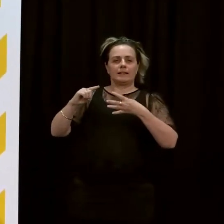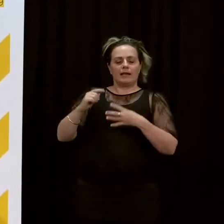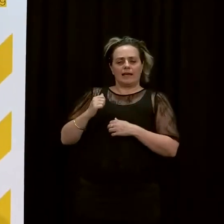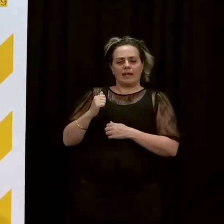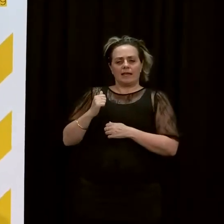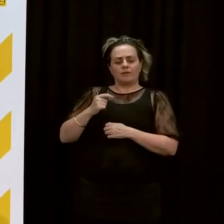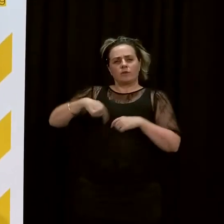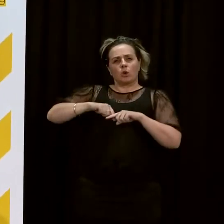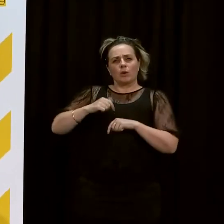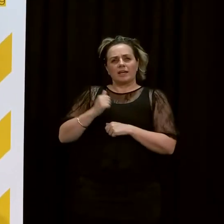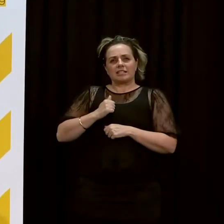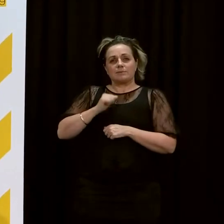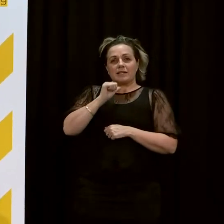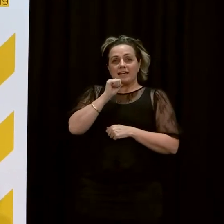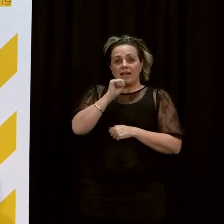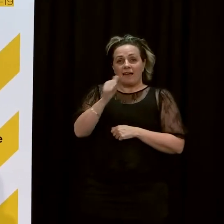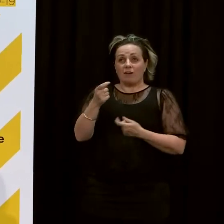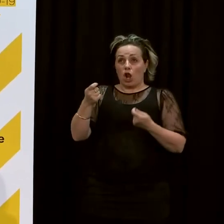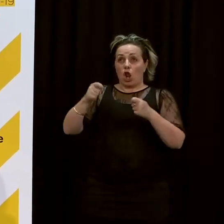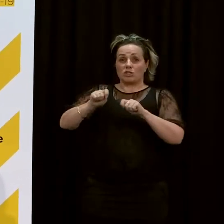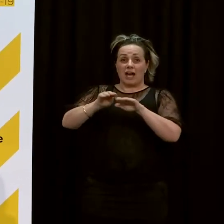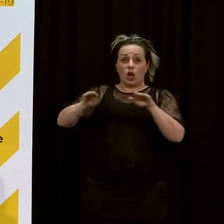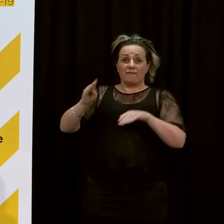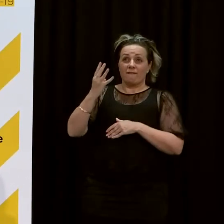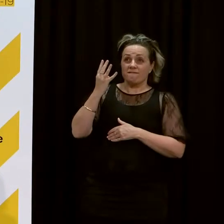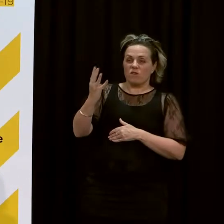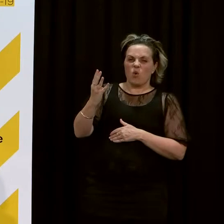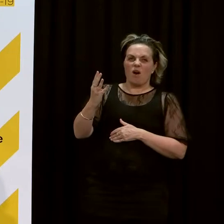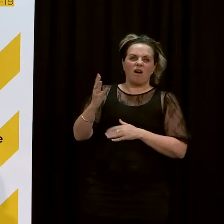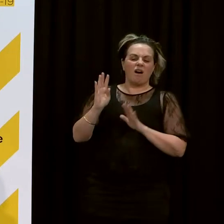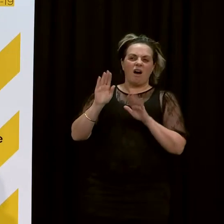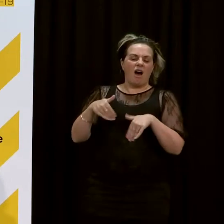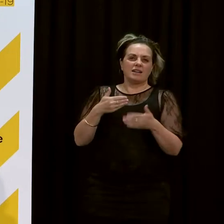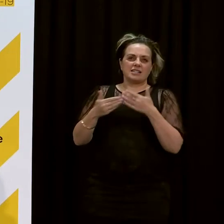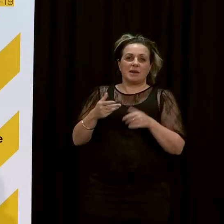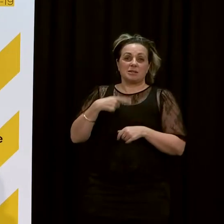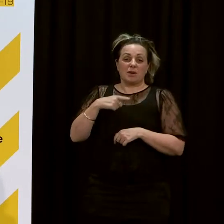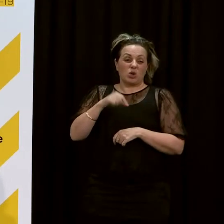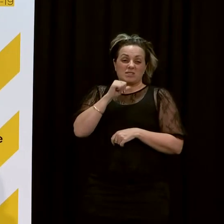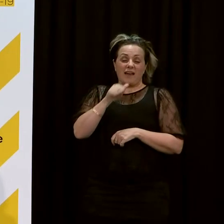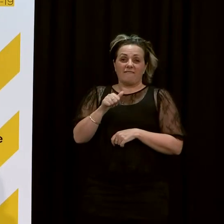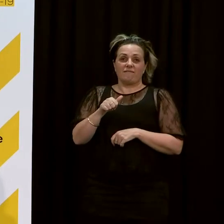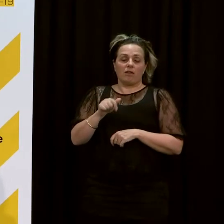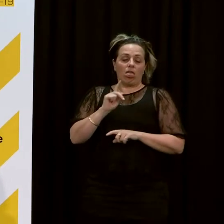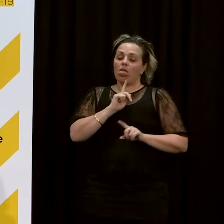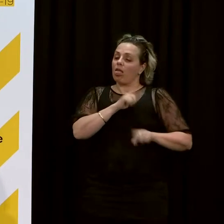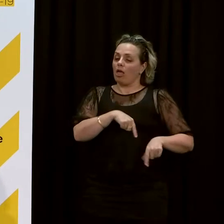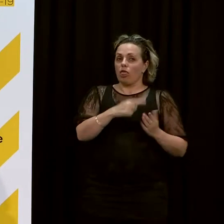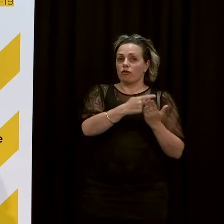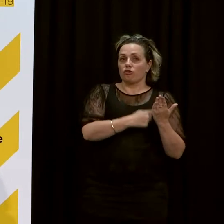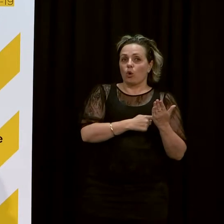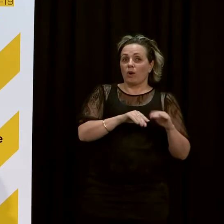4 lockdown might not make such a big difference because the people who aren't following the rules at level 3 won't do it at level 4 either. As the outbreak